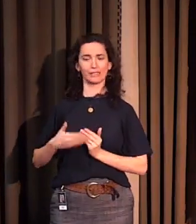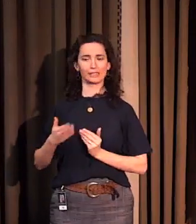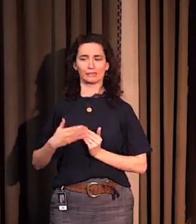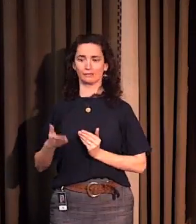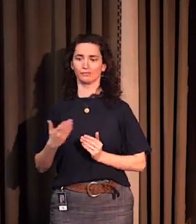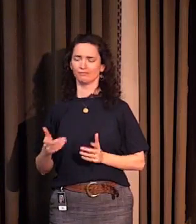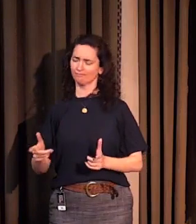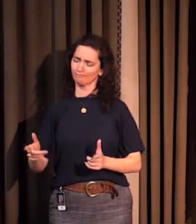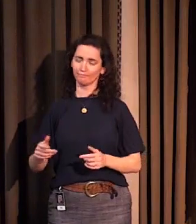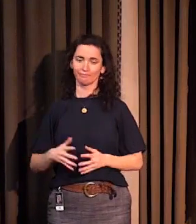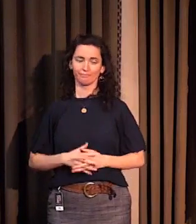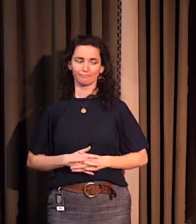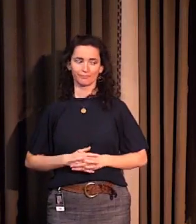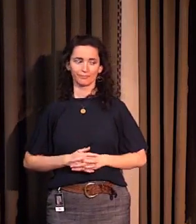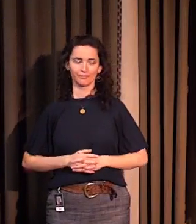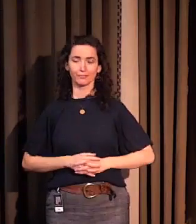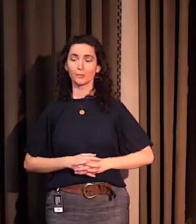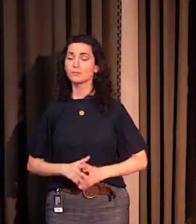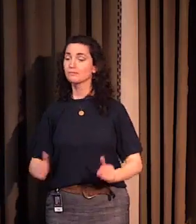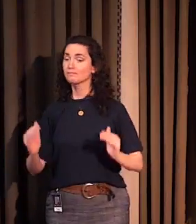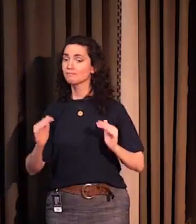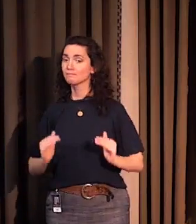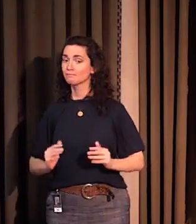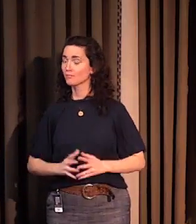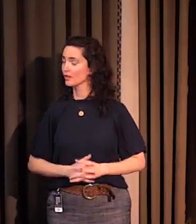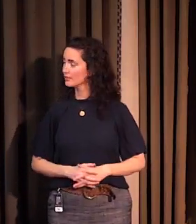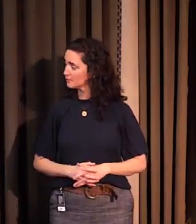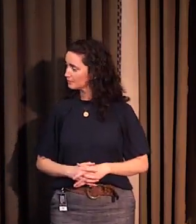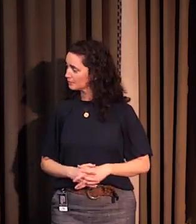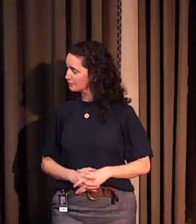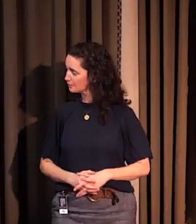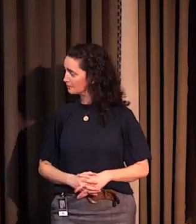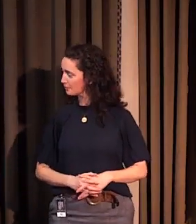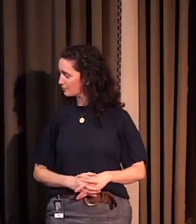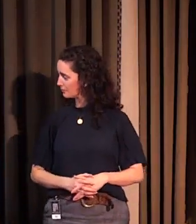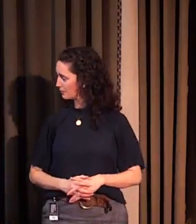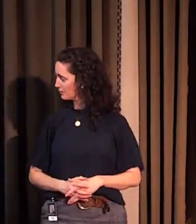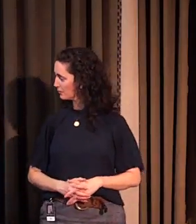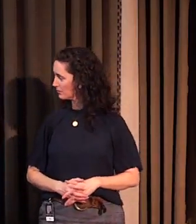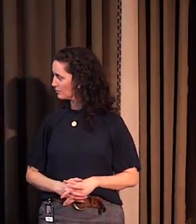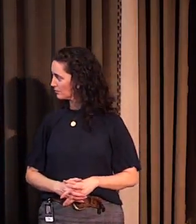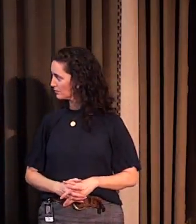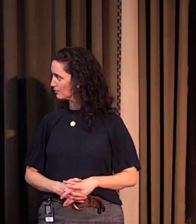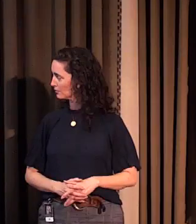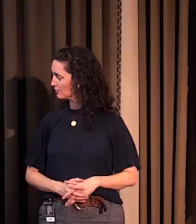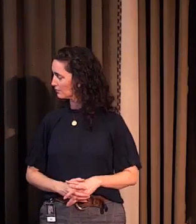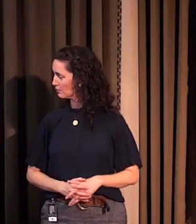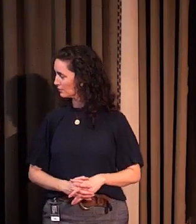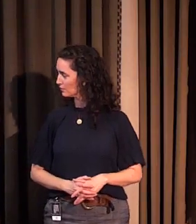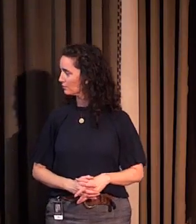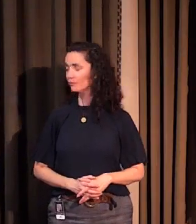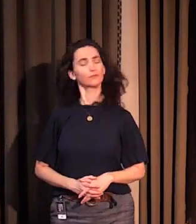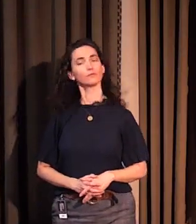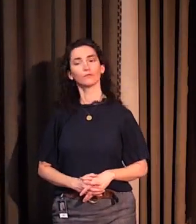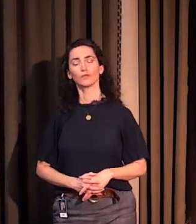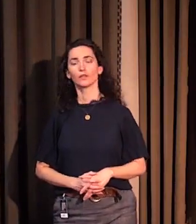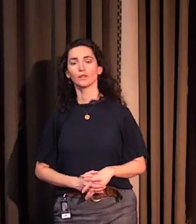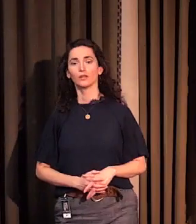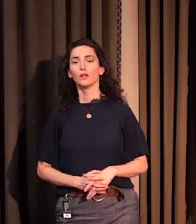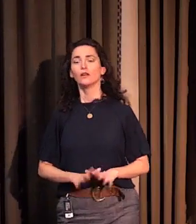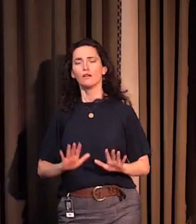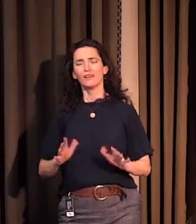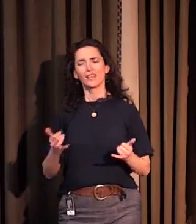before. Next slide right now. We're paying close attention to how that risk relates to various